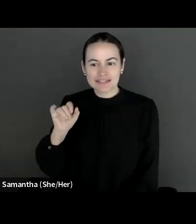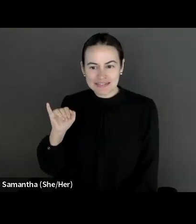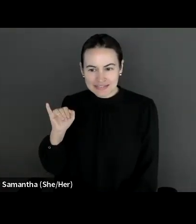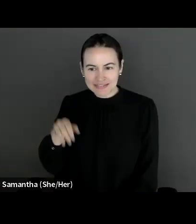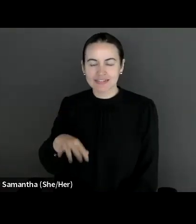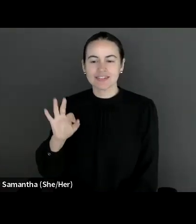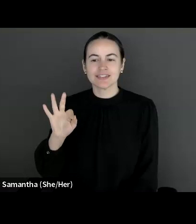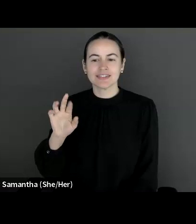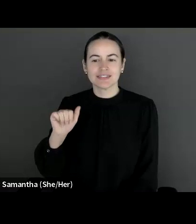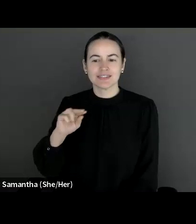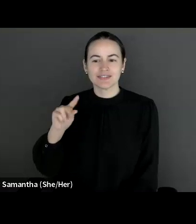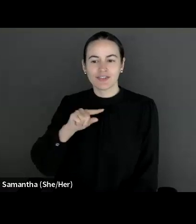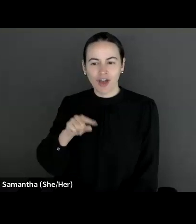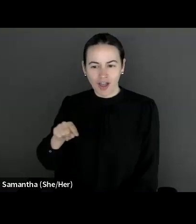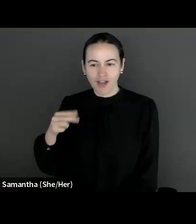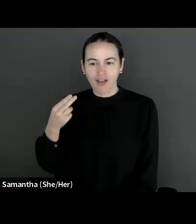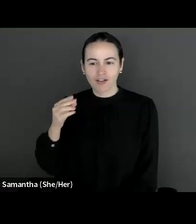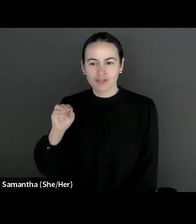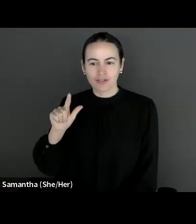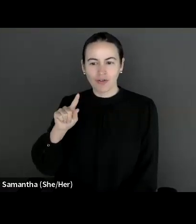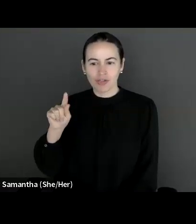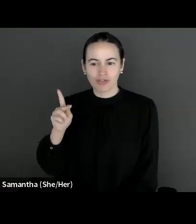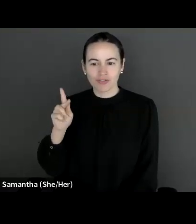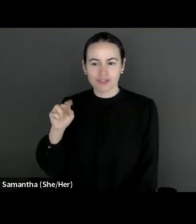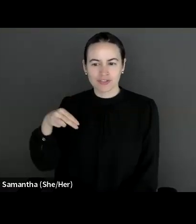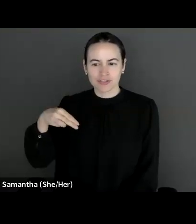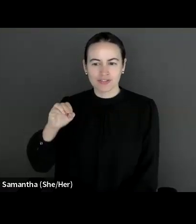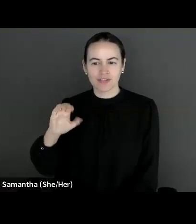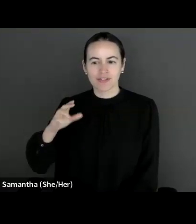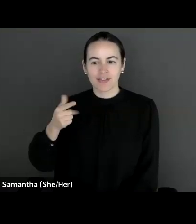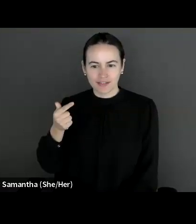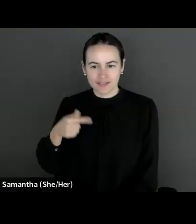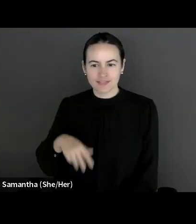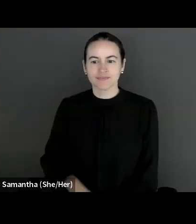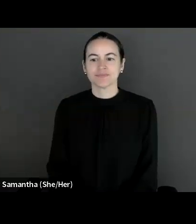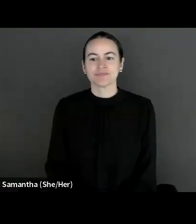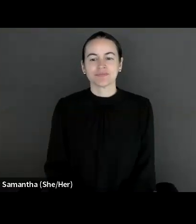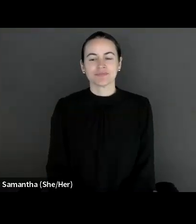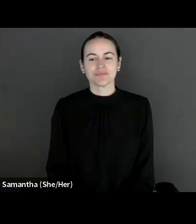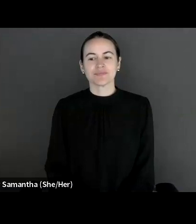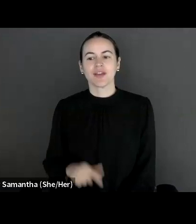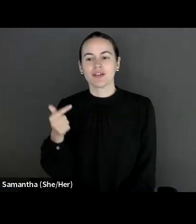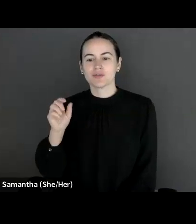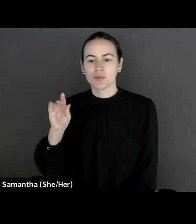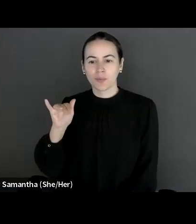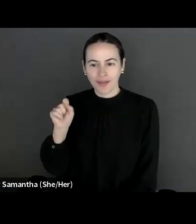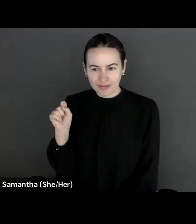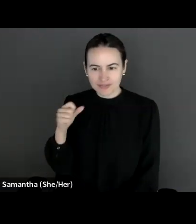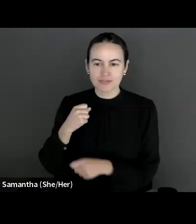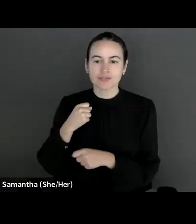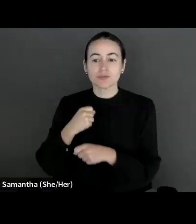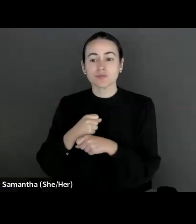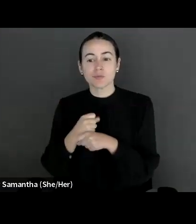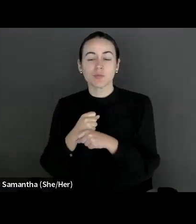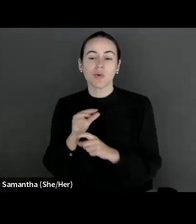Holzenknecht, and Tobias Haug from the University of Teacher Education and Special Needs in Zurich, Alessia Battisti from the